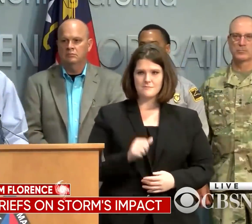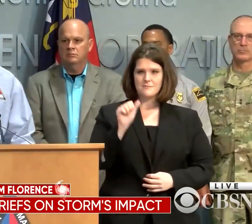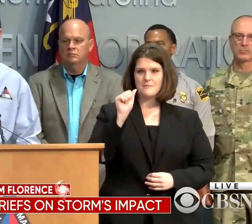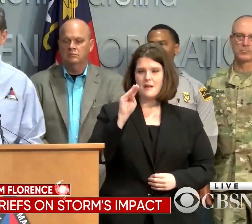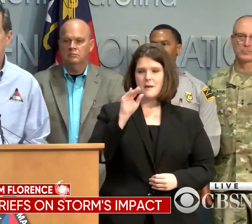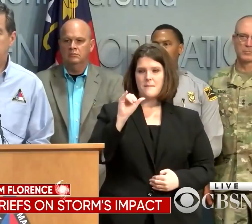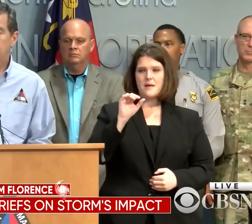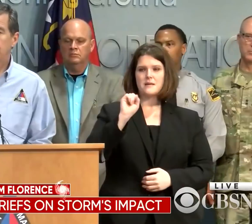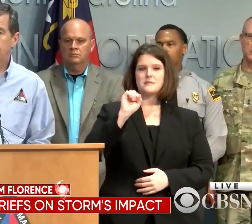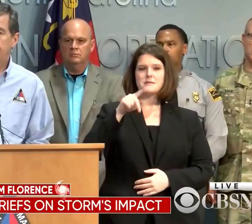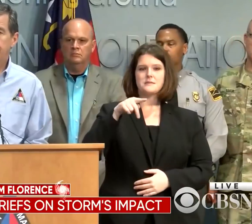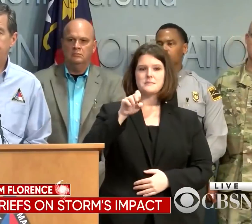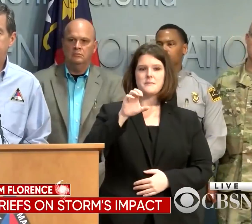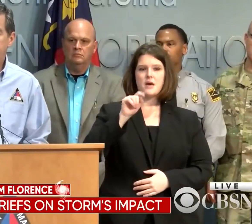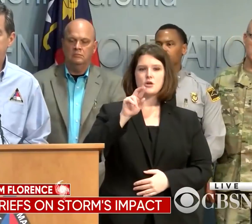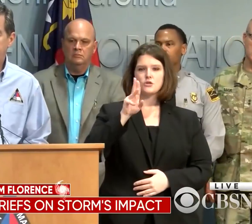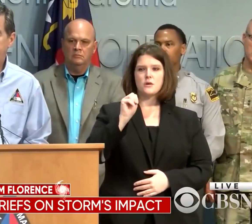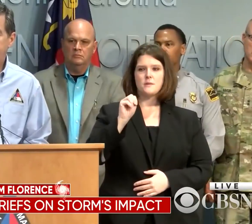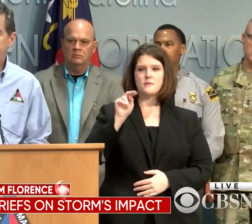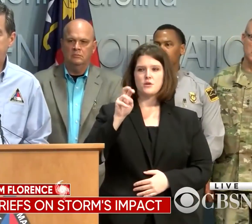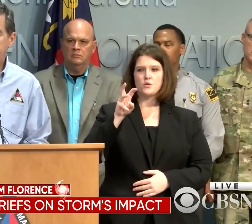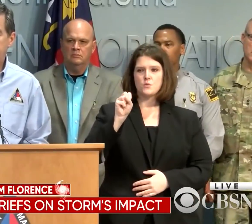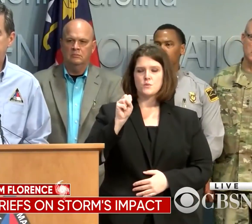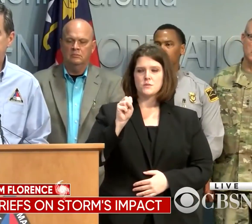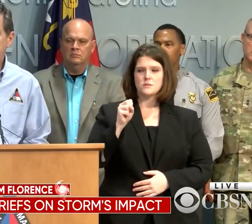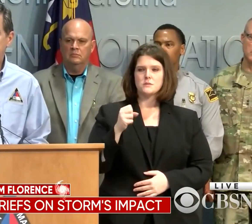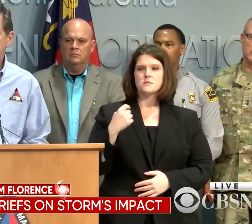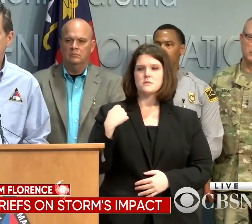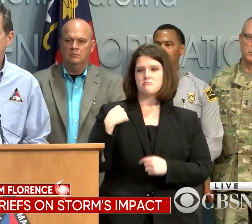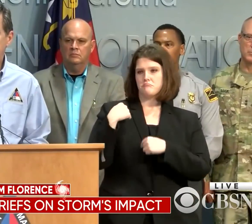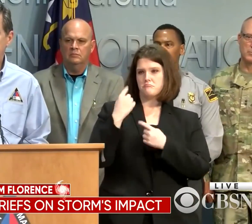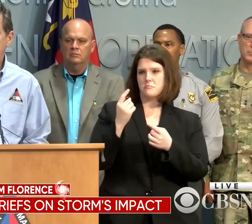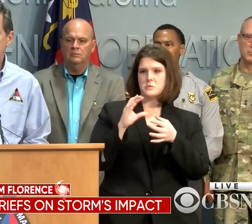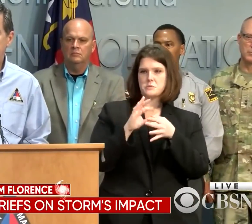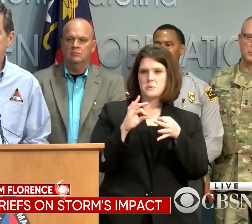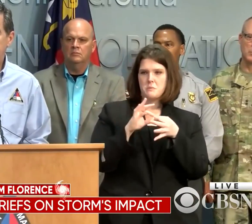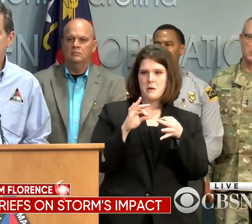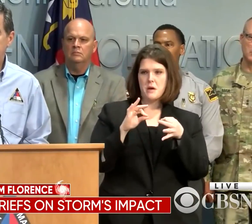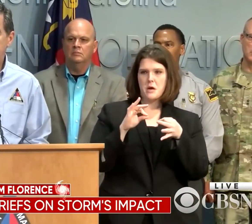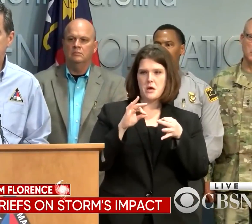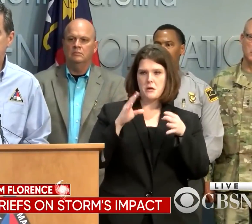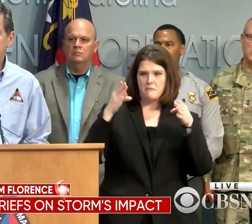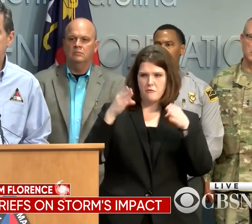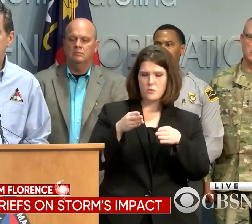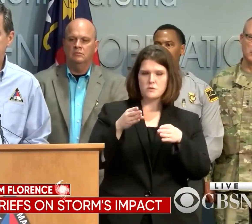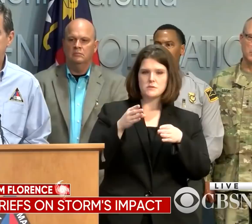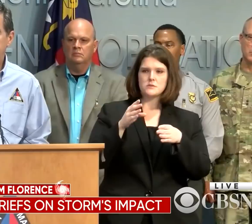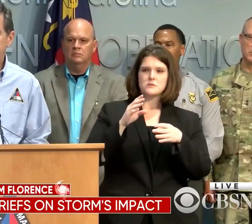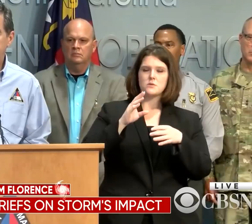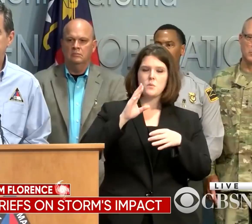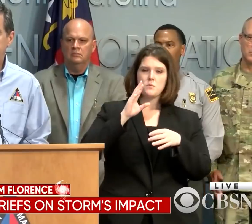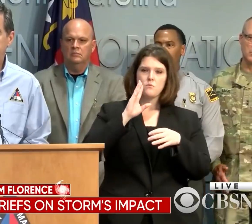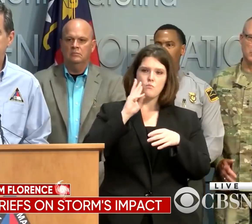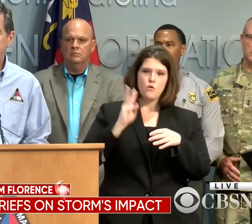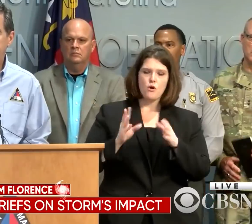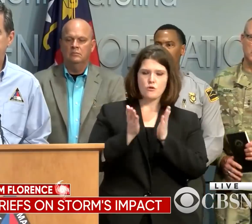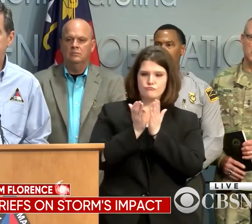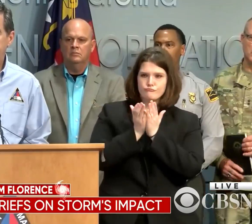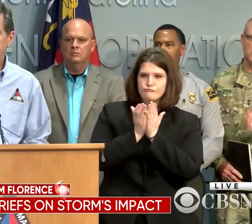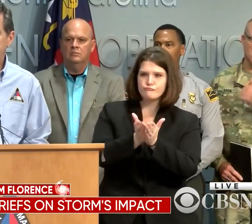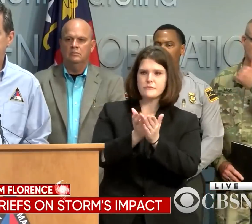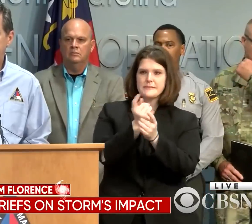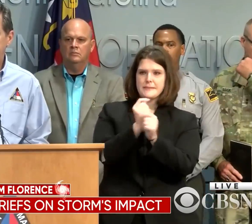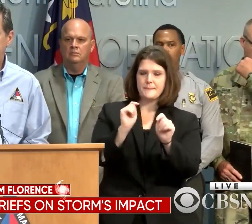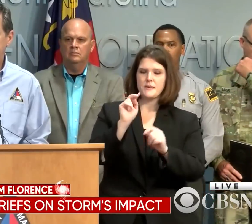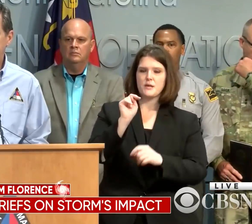Amy Elliott with Spectrum News. I know the last couple of days we've talked about the high concentration of swift water rescues in the New Bern area. I